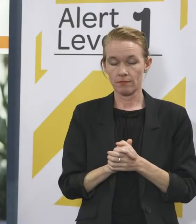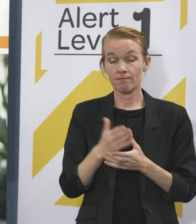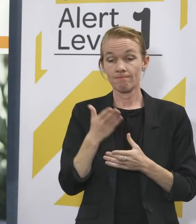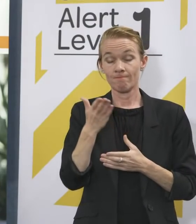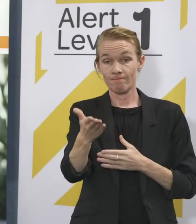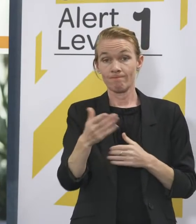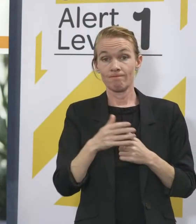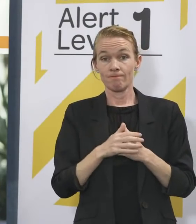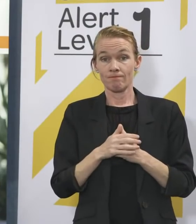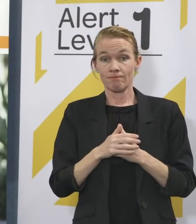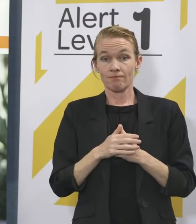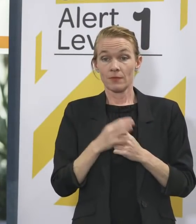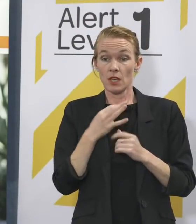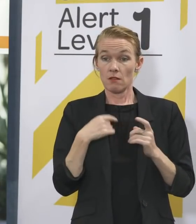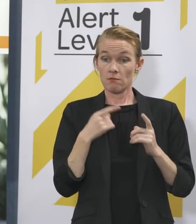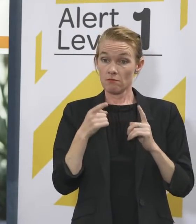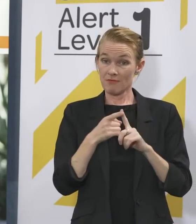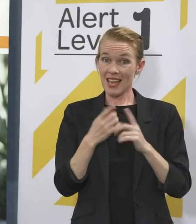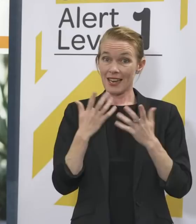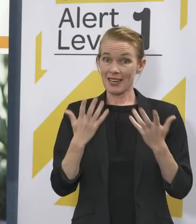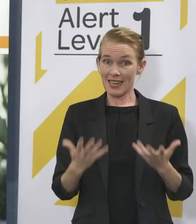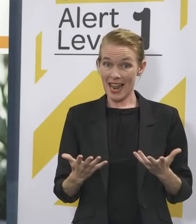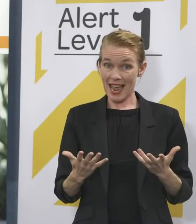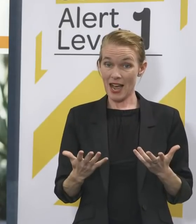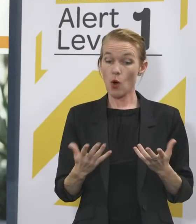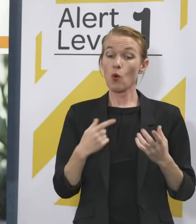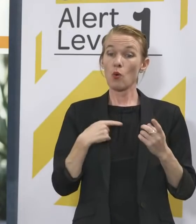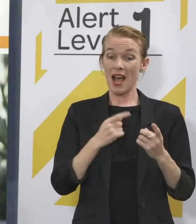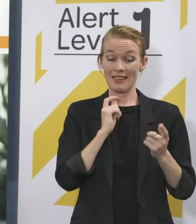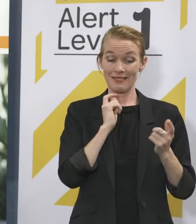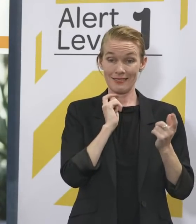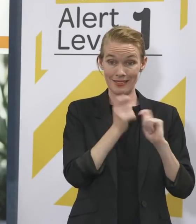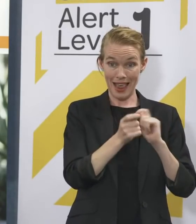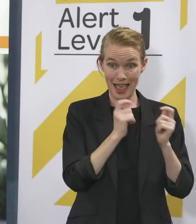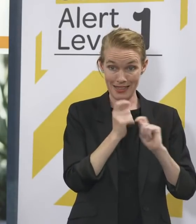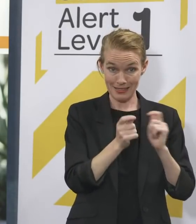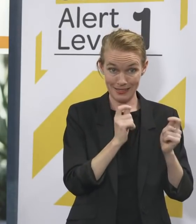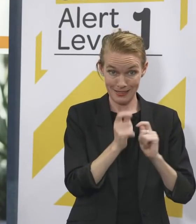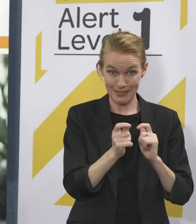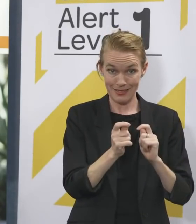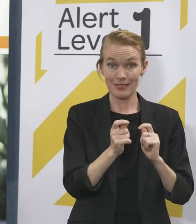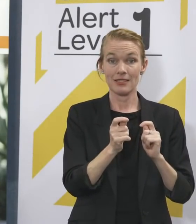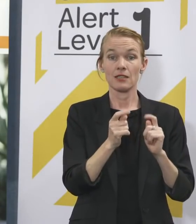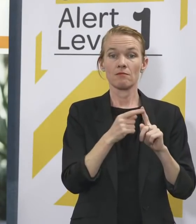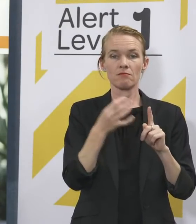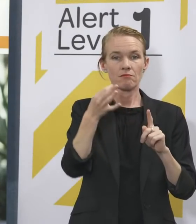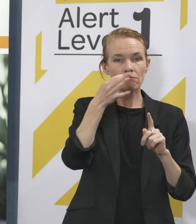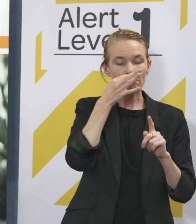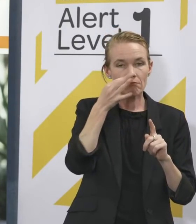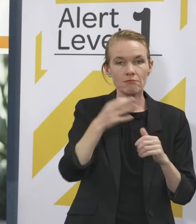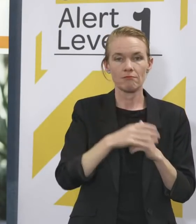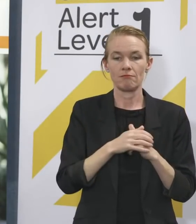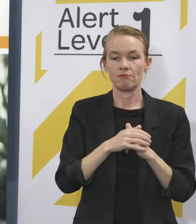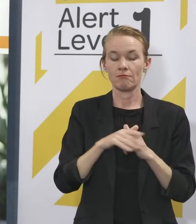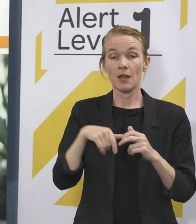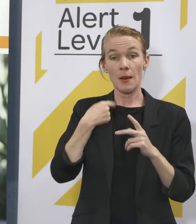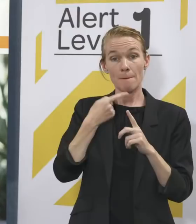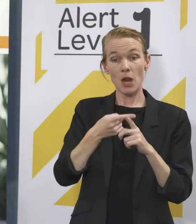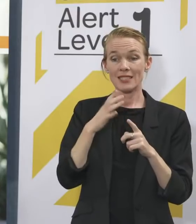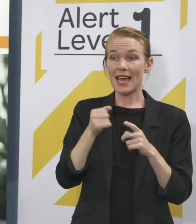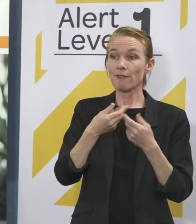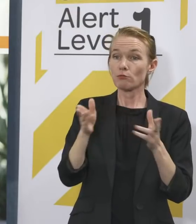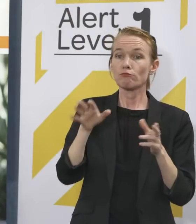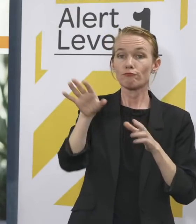testing a viable alternative or supplement to sentinel testing? It's a very useful supplement, and we'll make